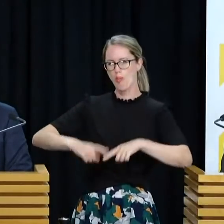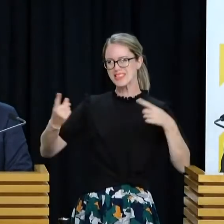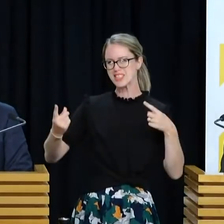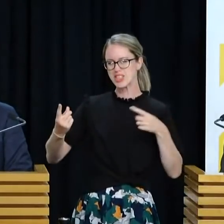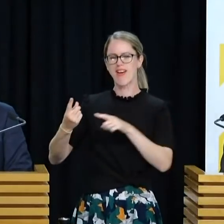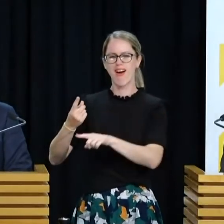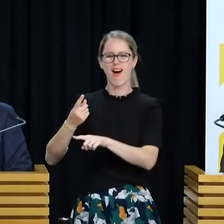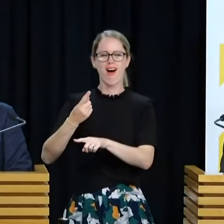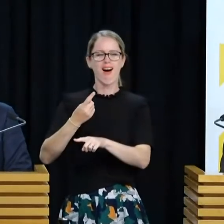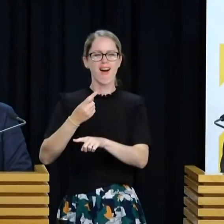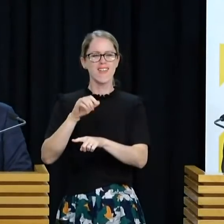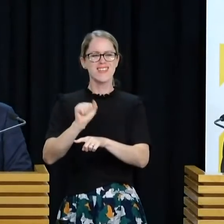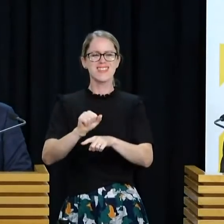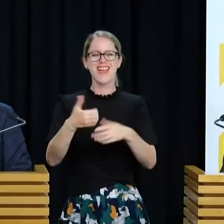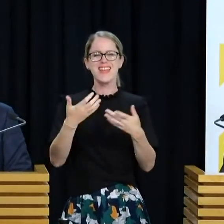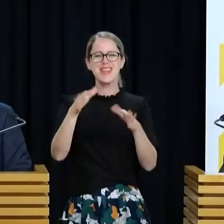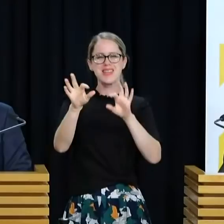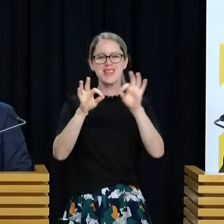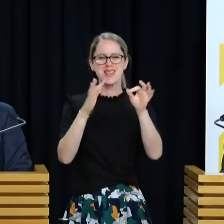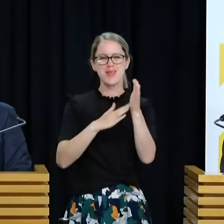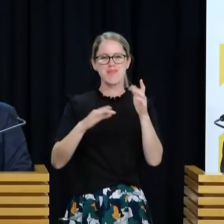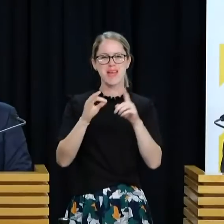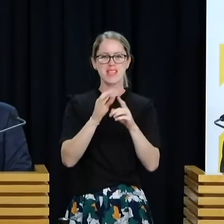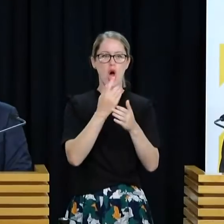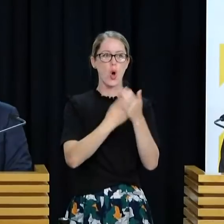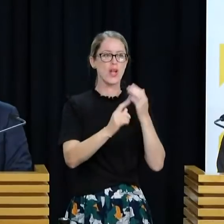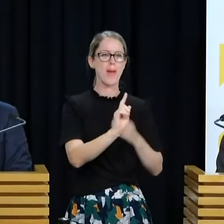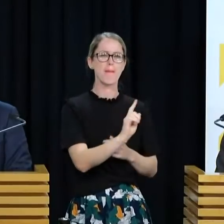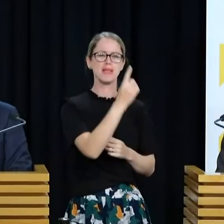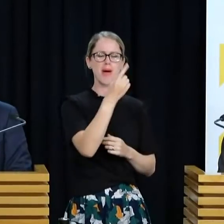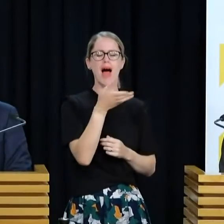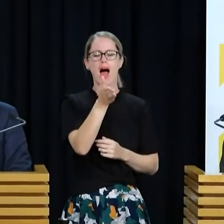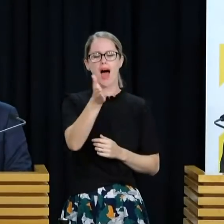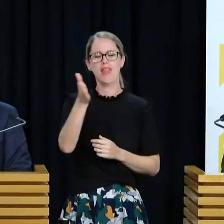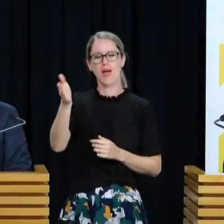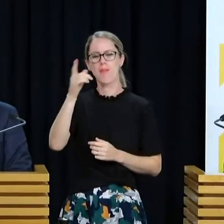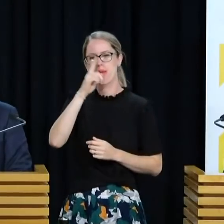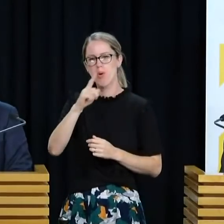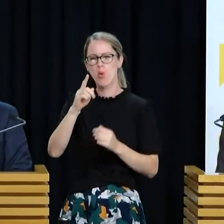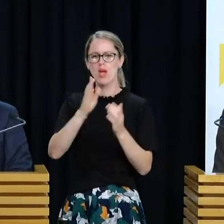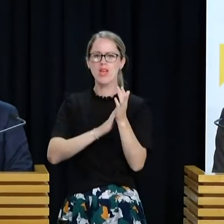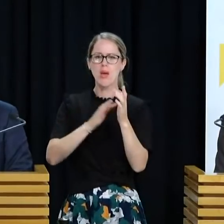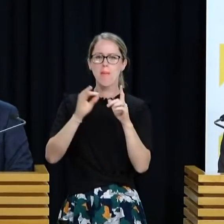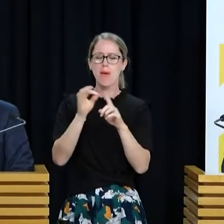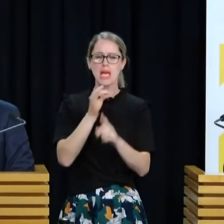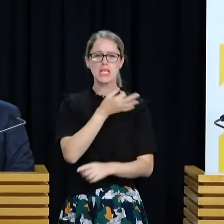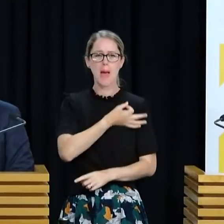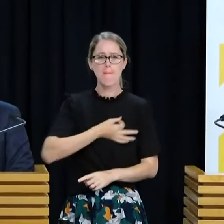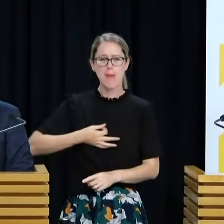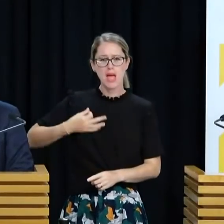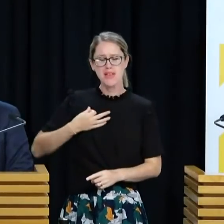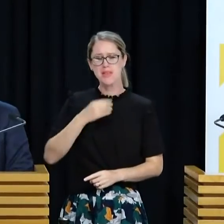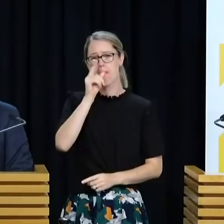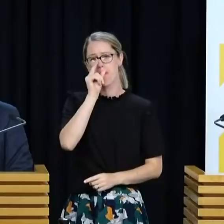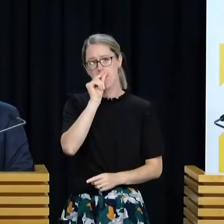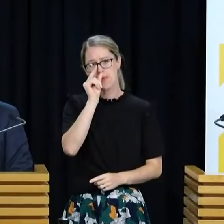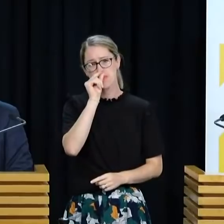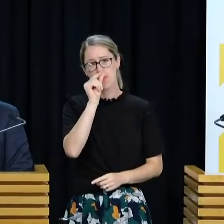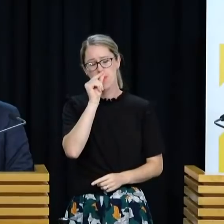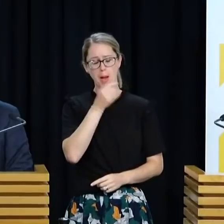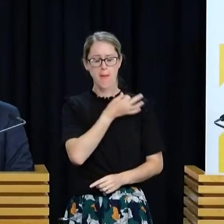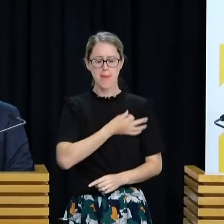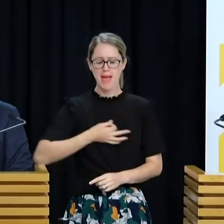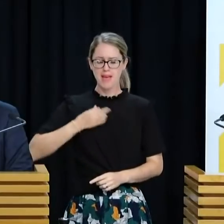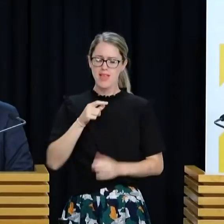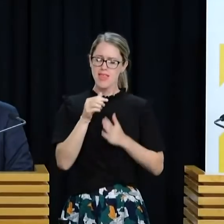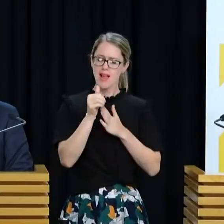this is not just about ministers. It's also about other elected representatives, members of parliament, mayors around the country who